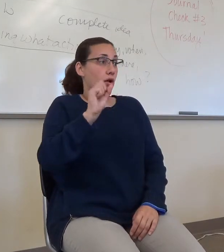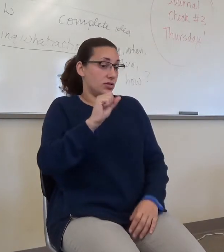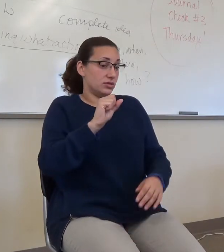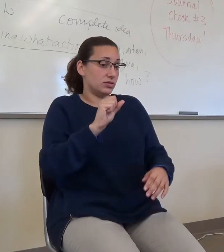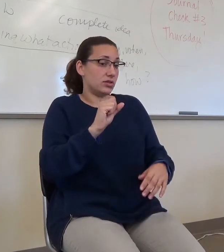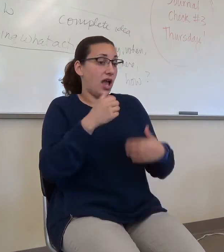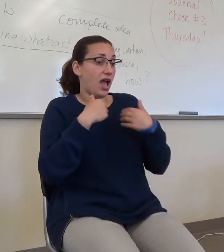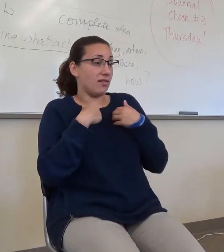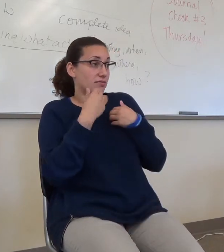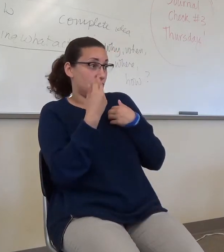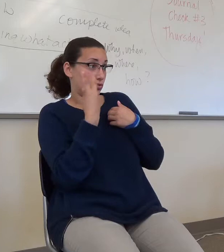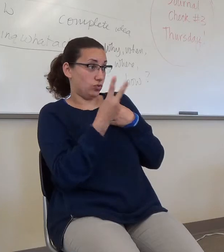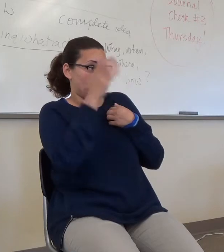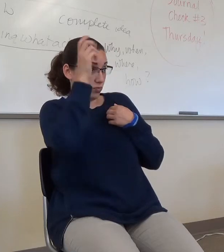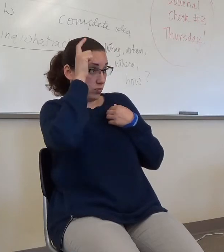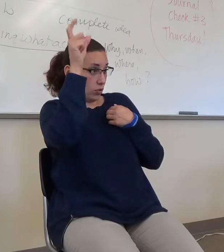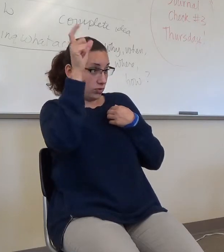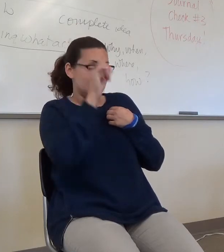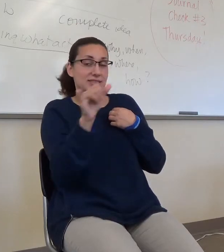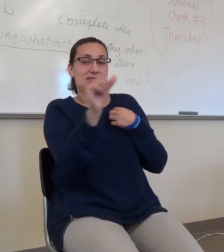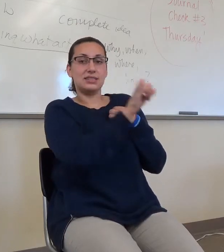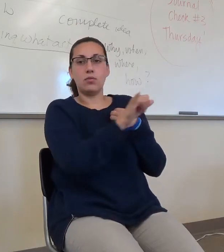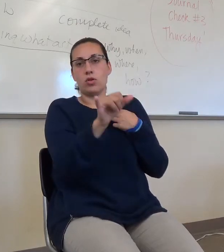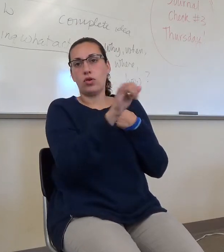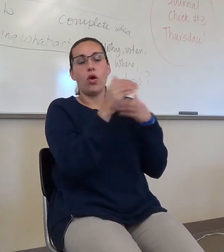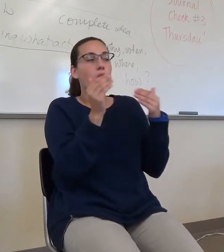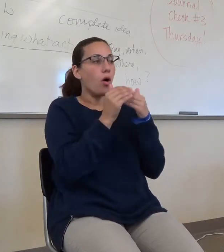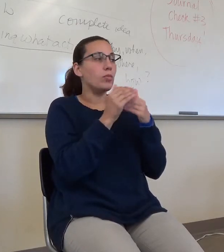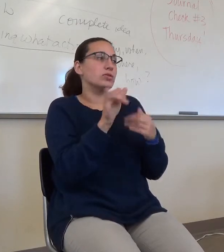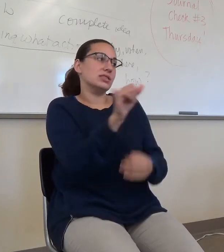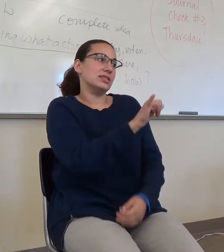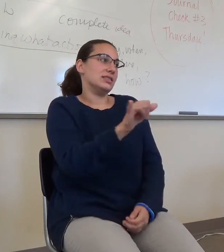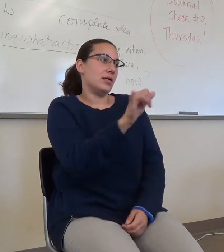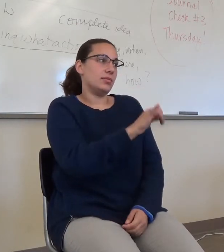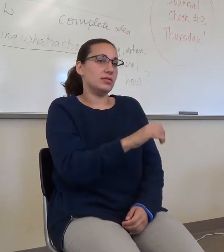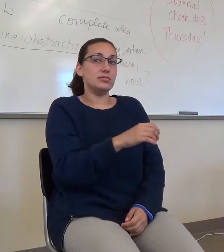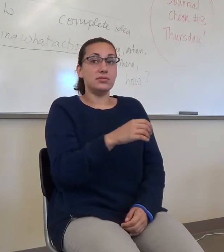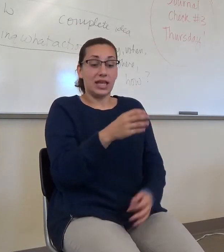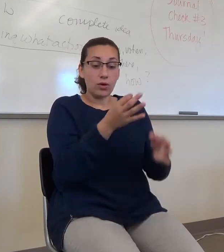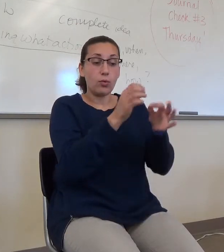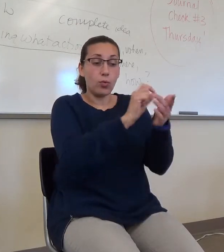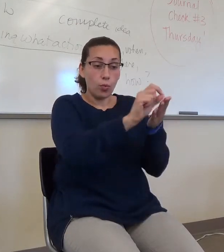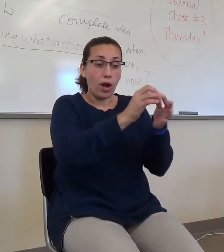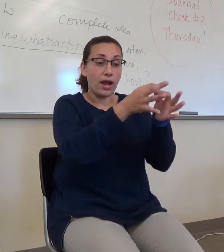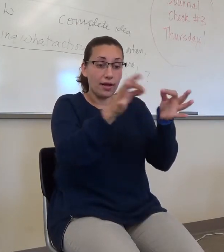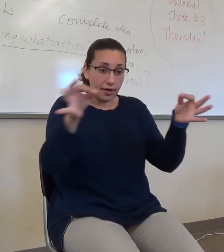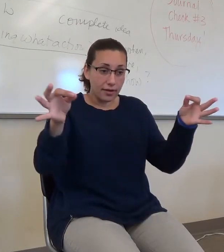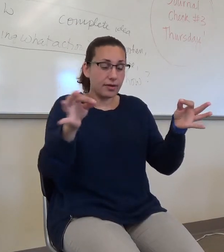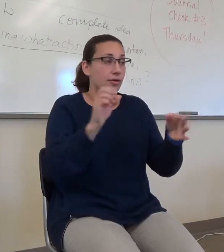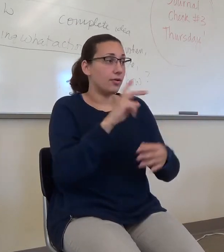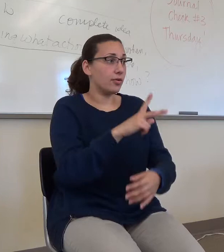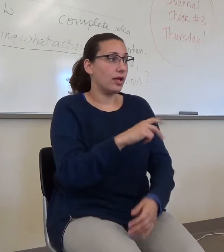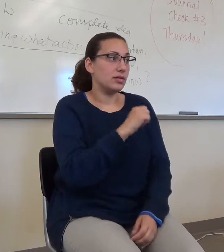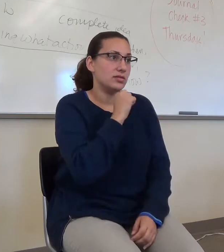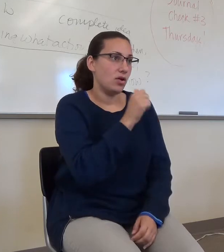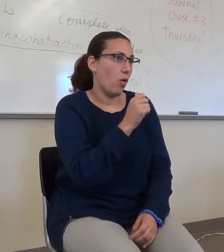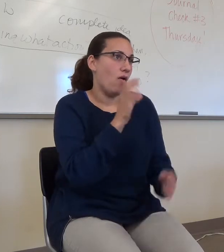to each other. They're almost the same. You must say that. Don't just make your reader have to guess whether that's what you're trying to